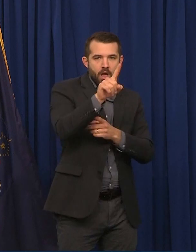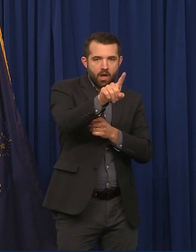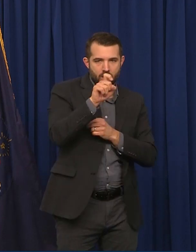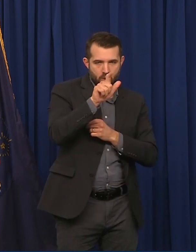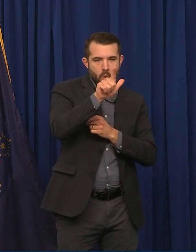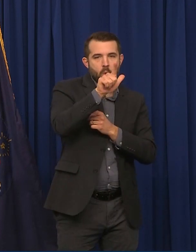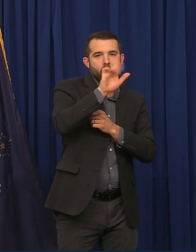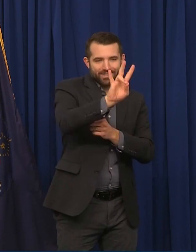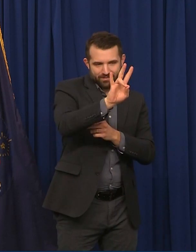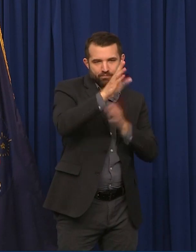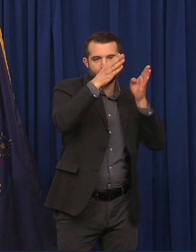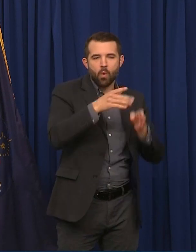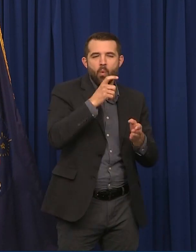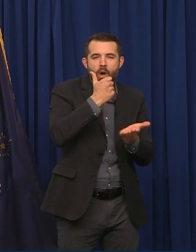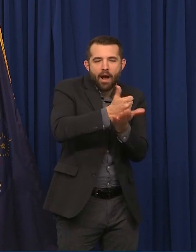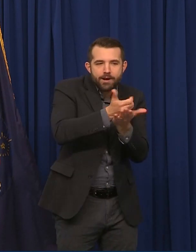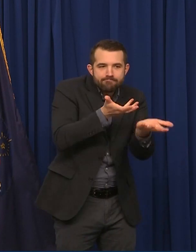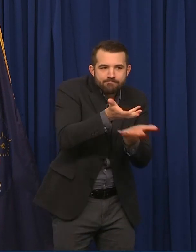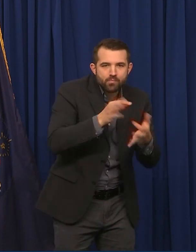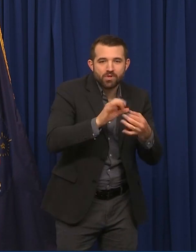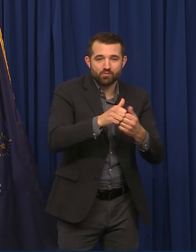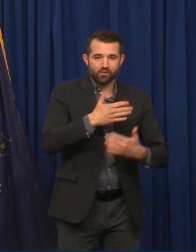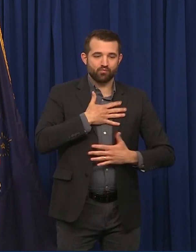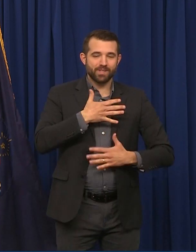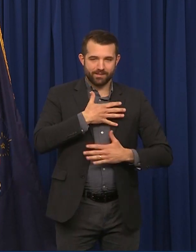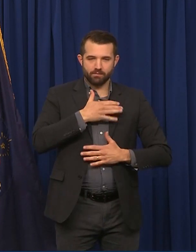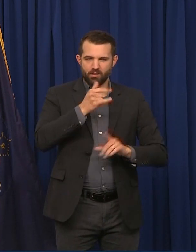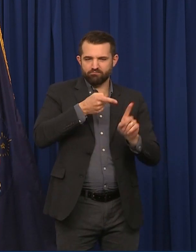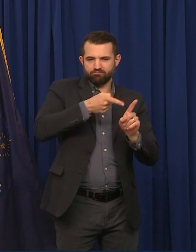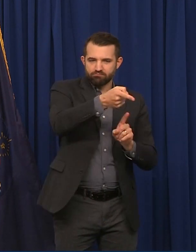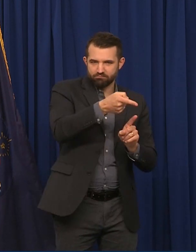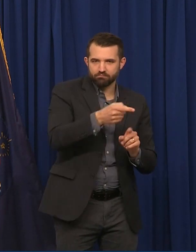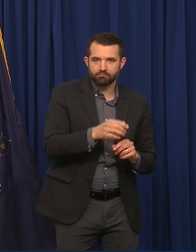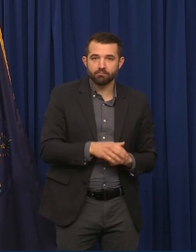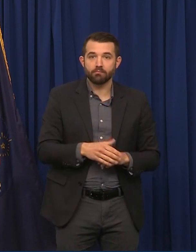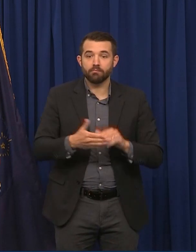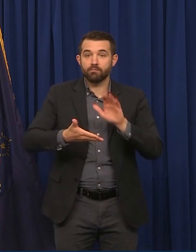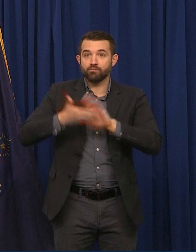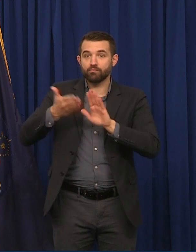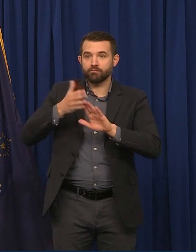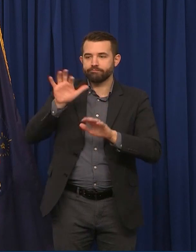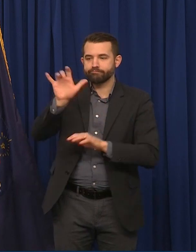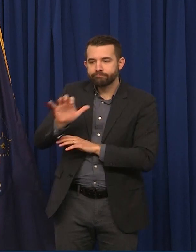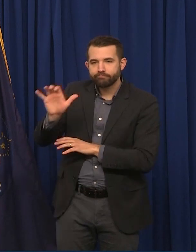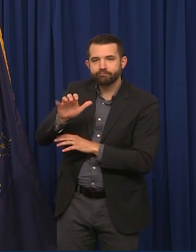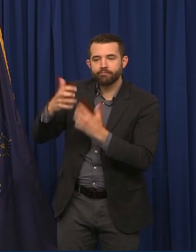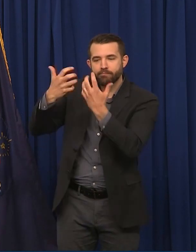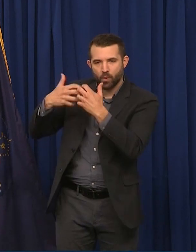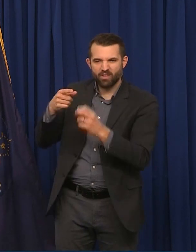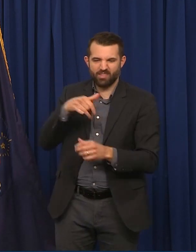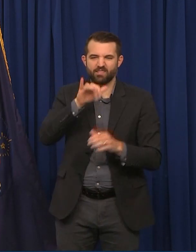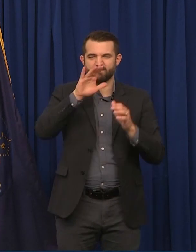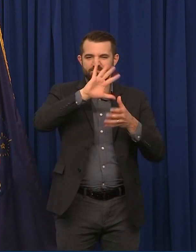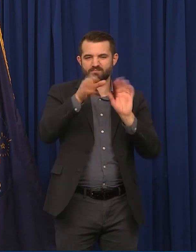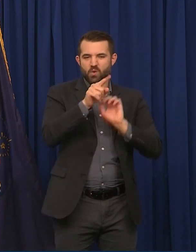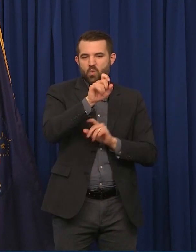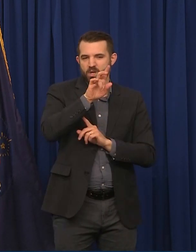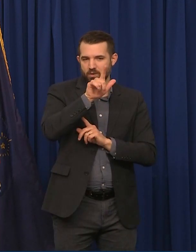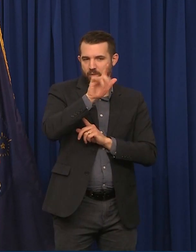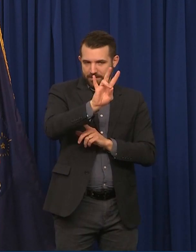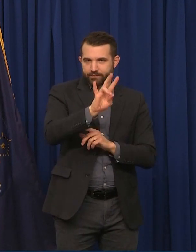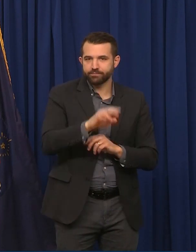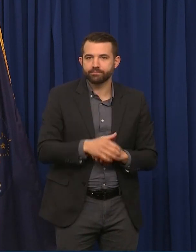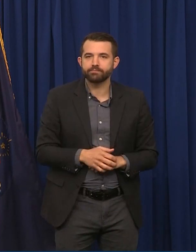As we've been doing these meetings, there have also been questions that have raised about the impact of some of the physical distancing